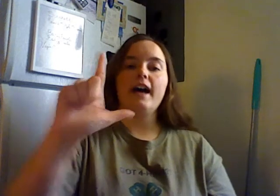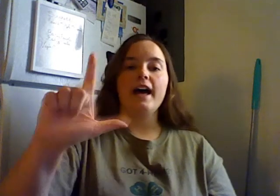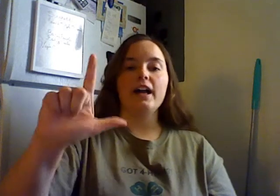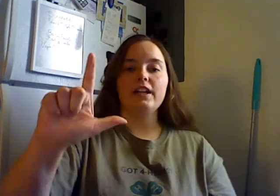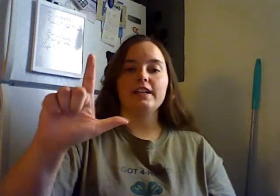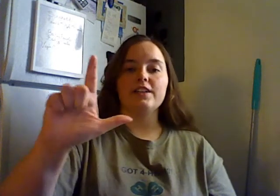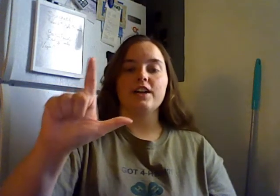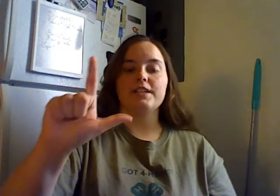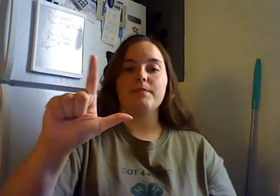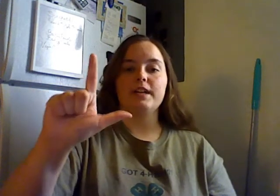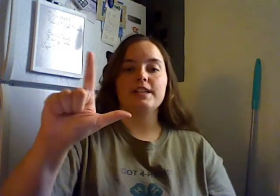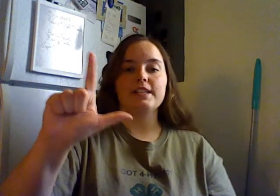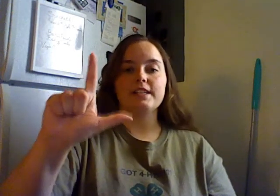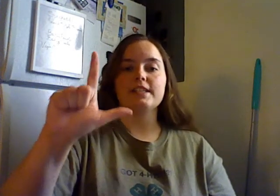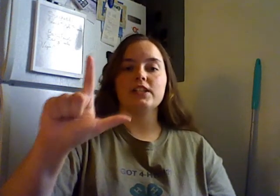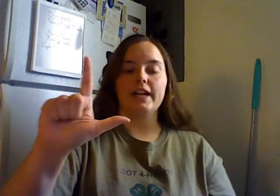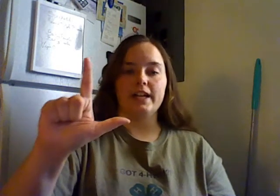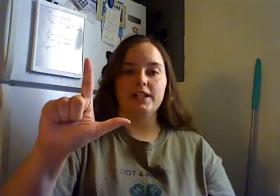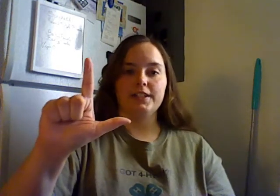L is awesome because it is the letter L.